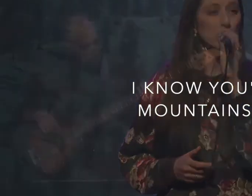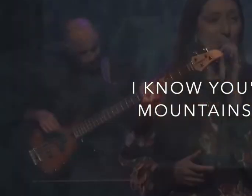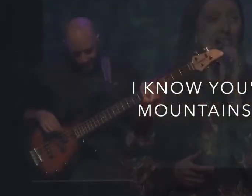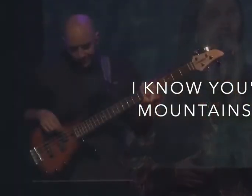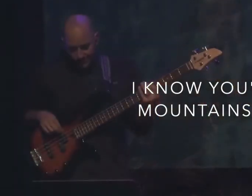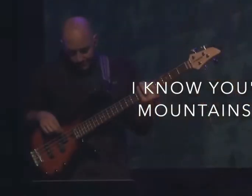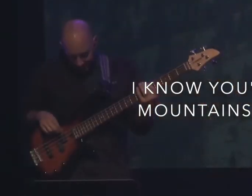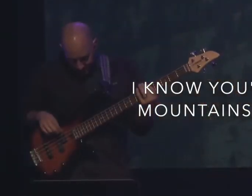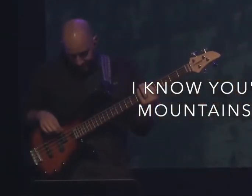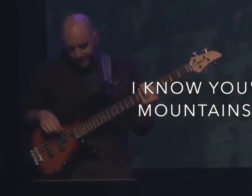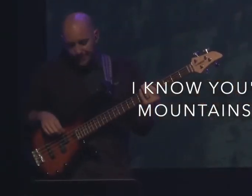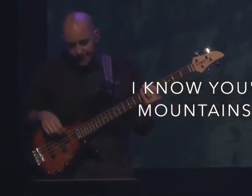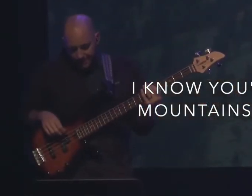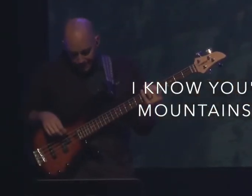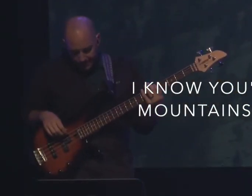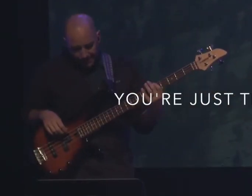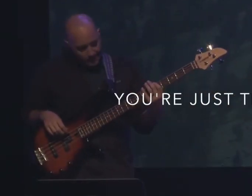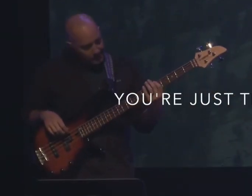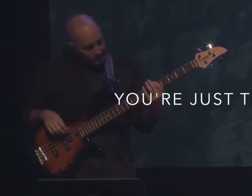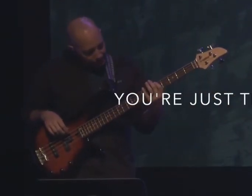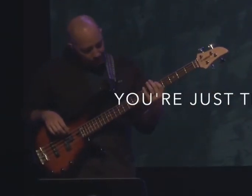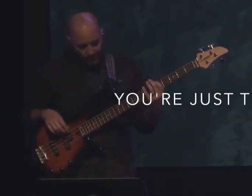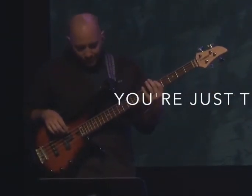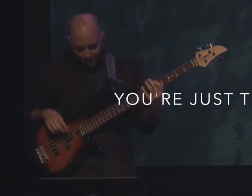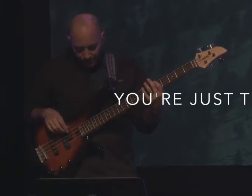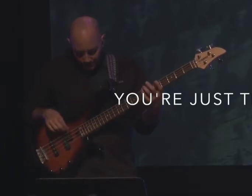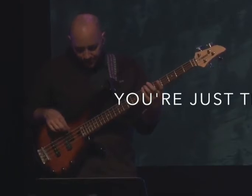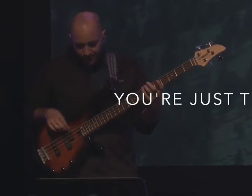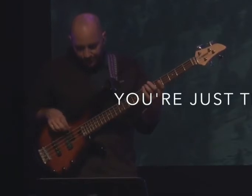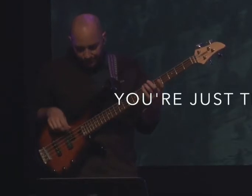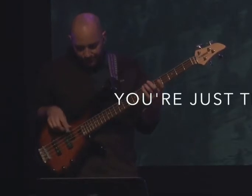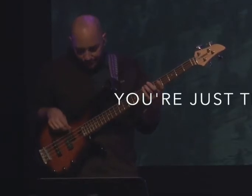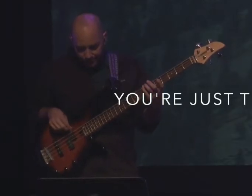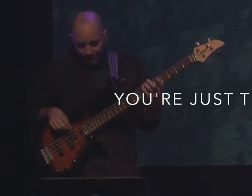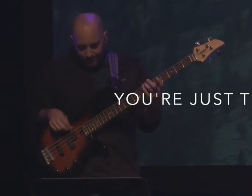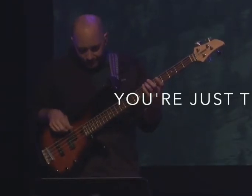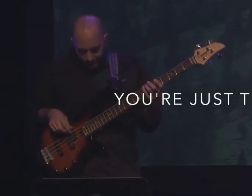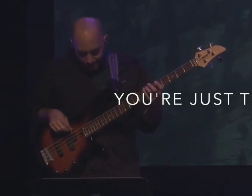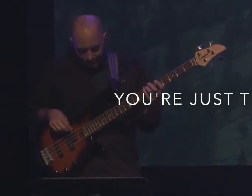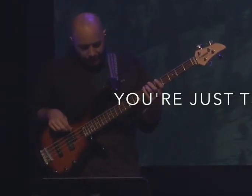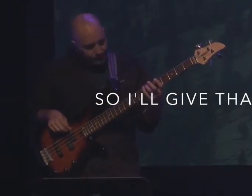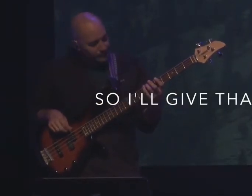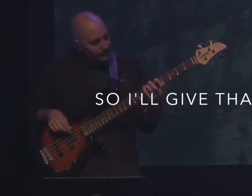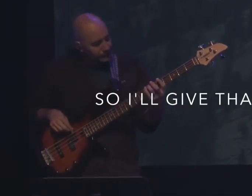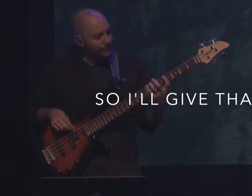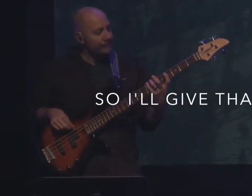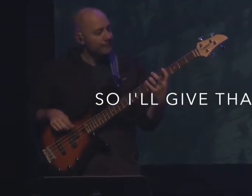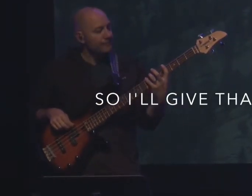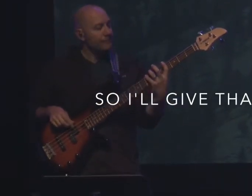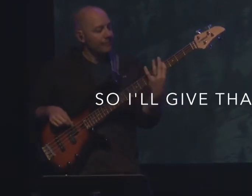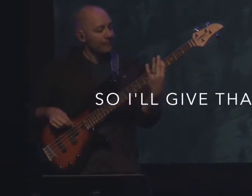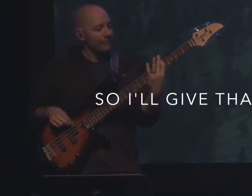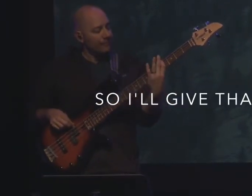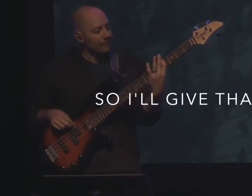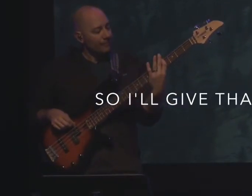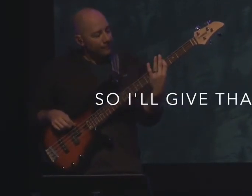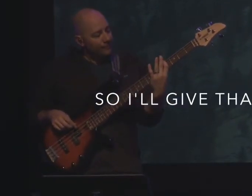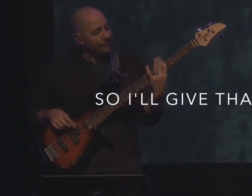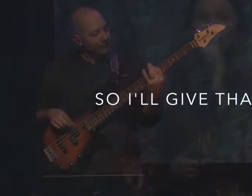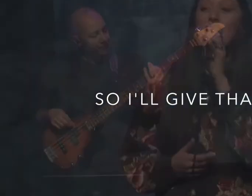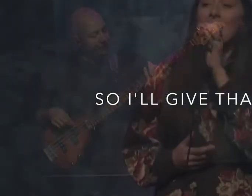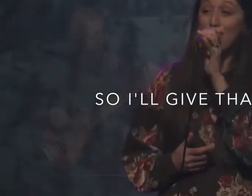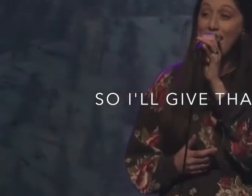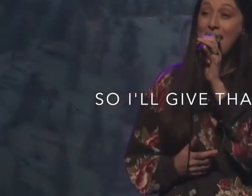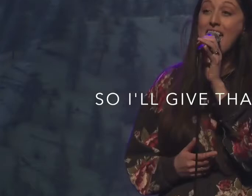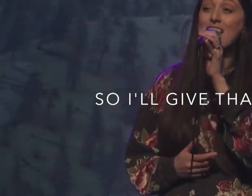you'll move mountains for me, 'cause you're just that good. So I'll